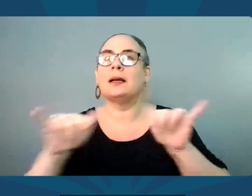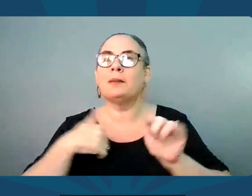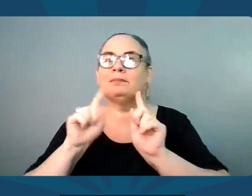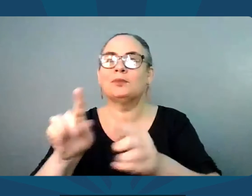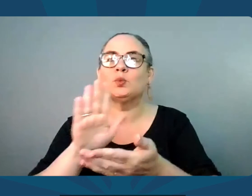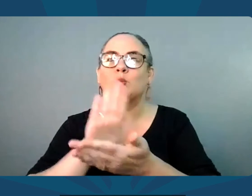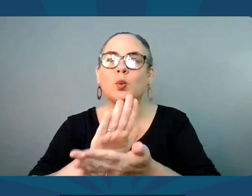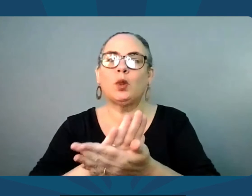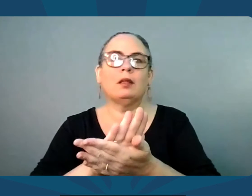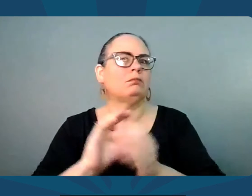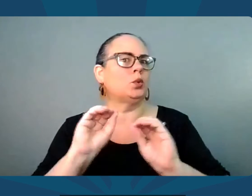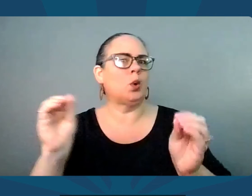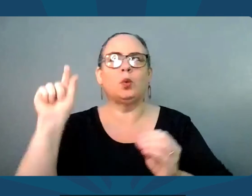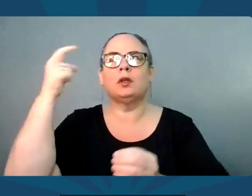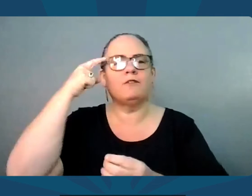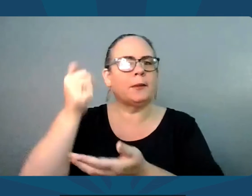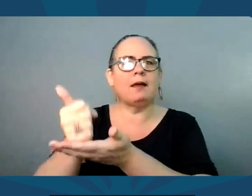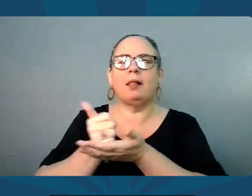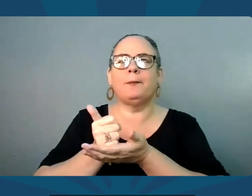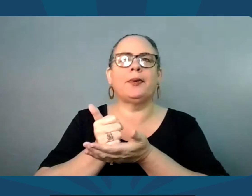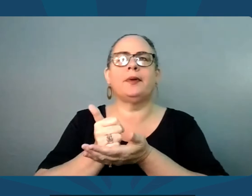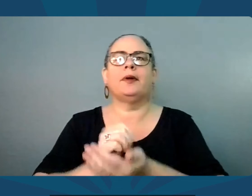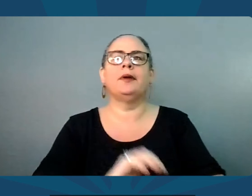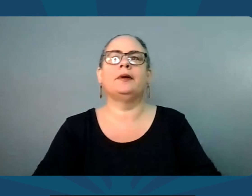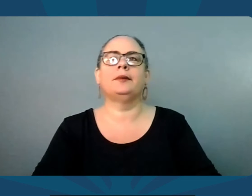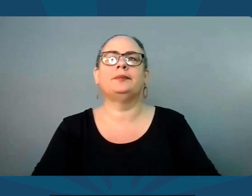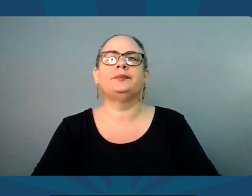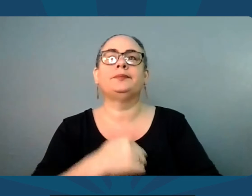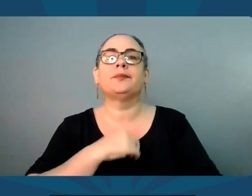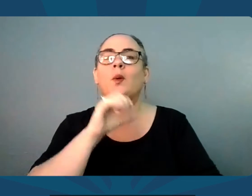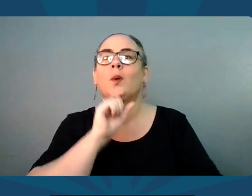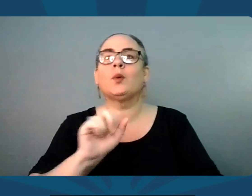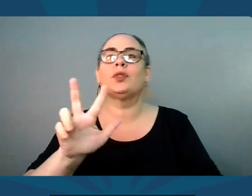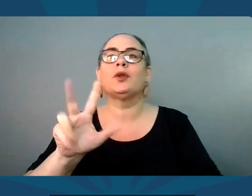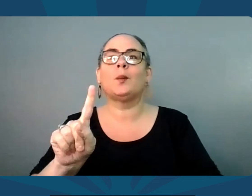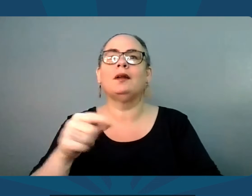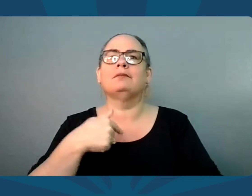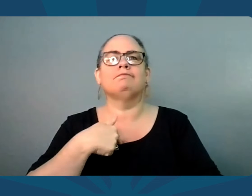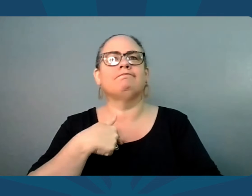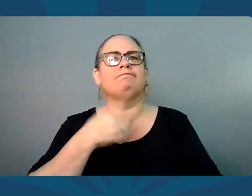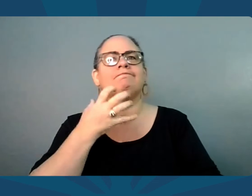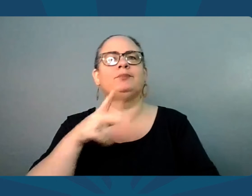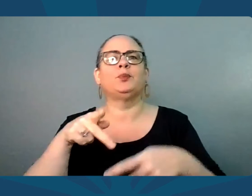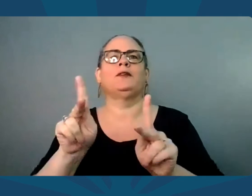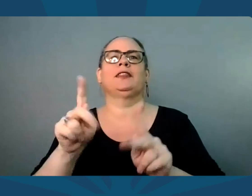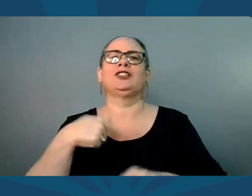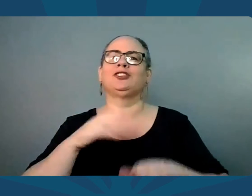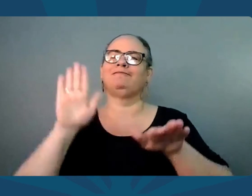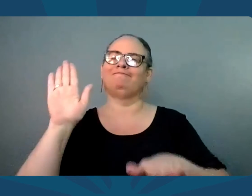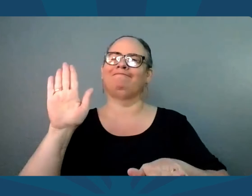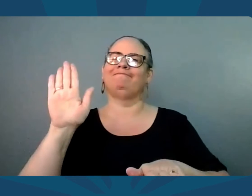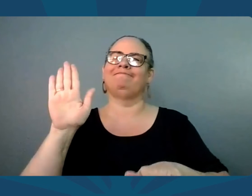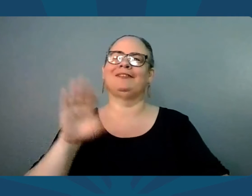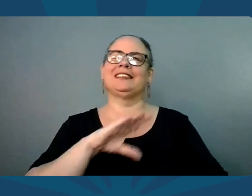For the next 6 years, I worked extremely hard to earn a living and at the same time attending school without government